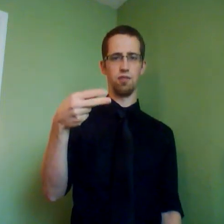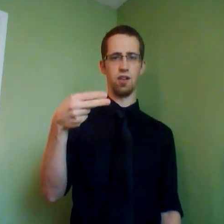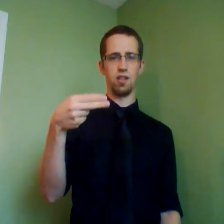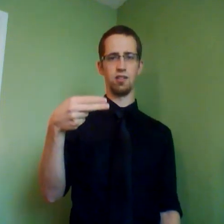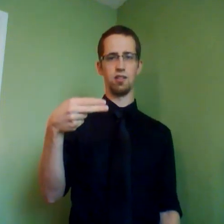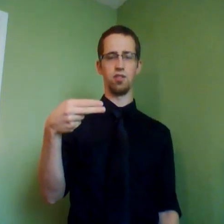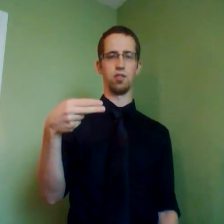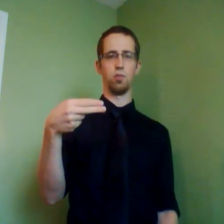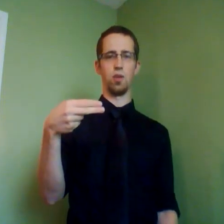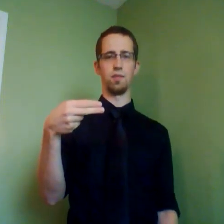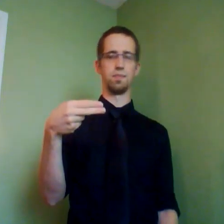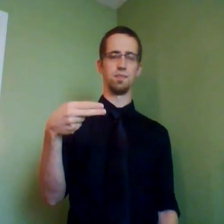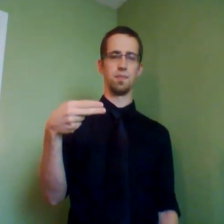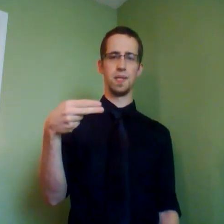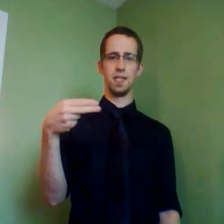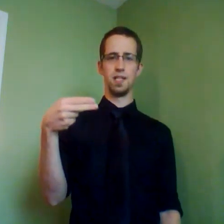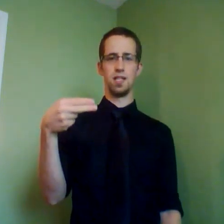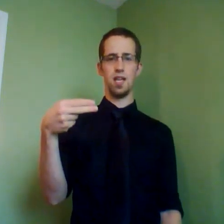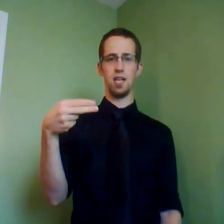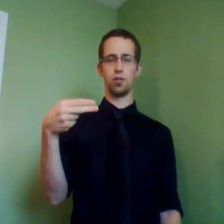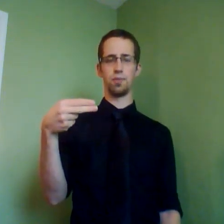front instead of just the one. H.